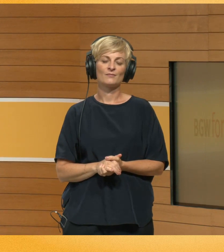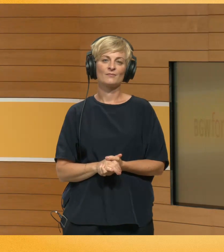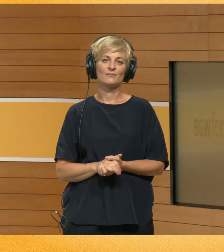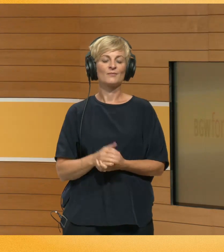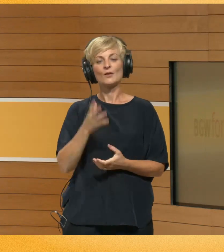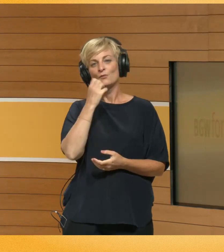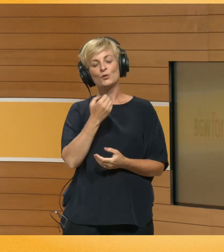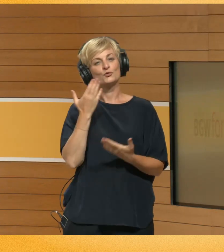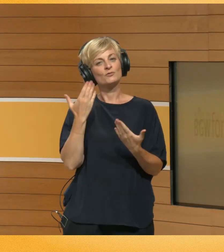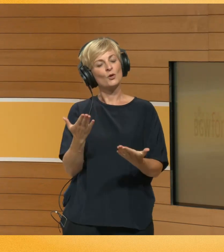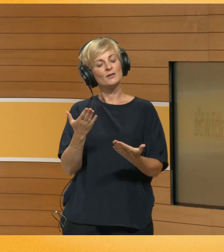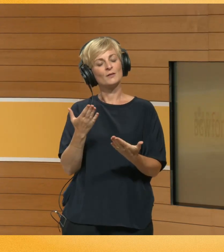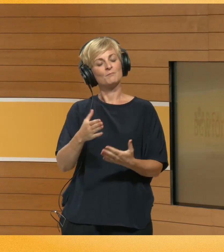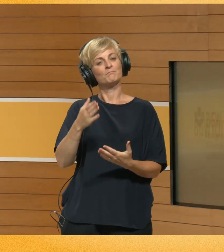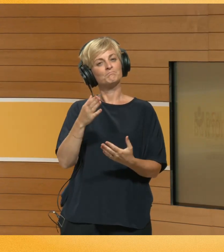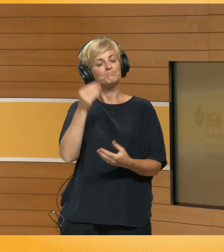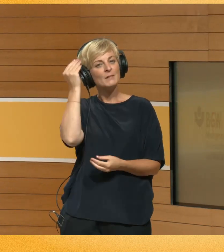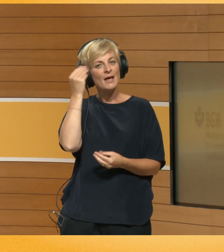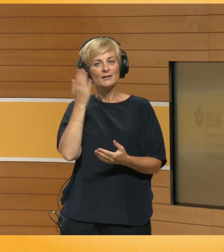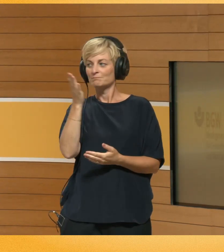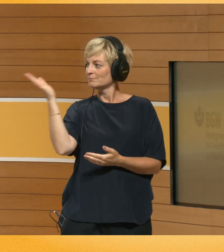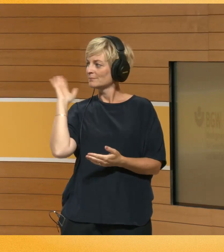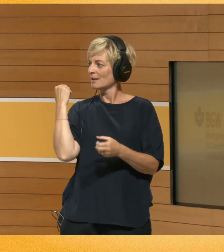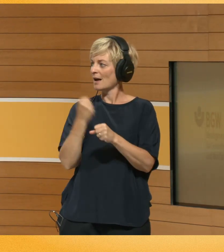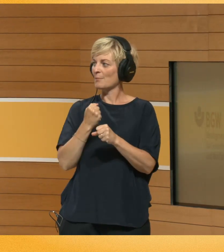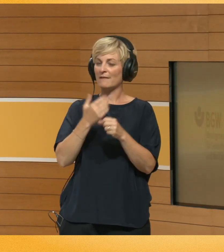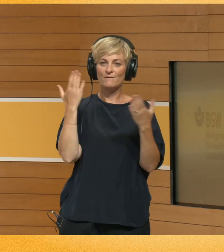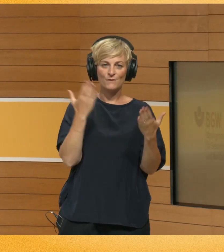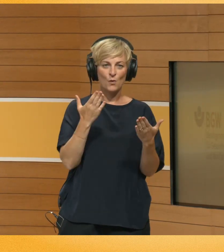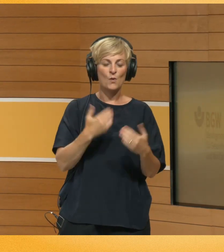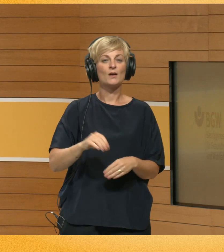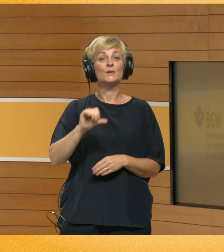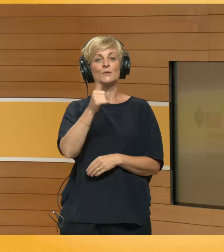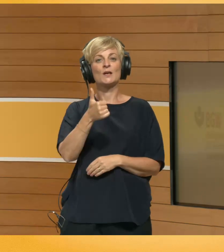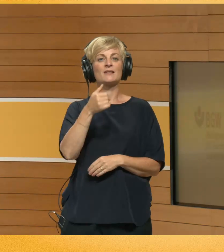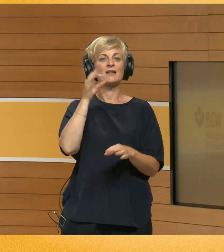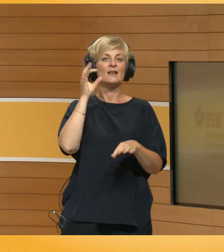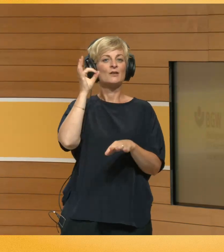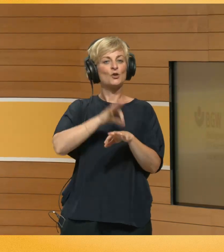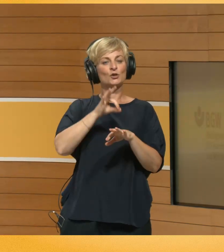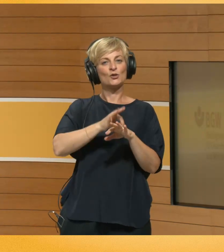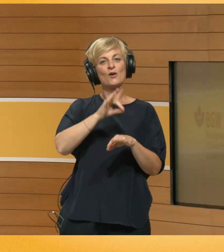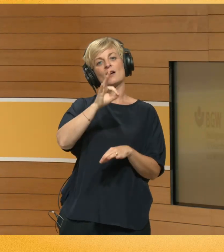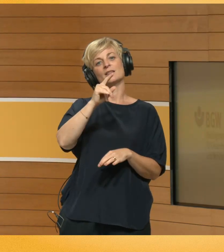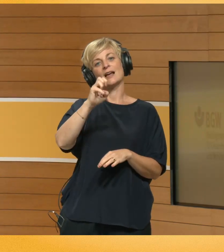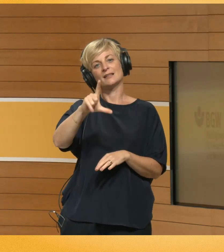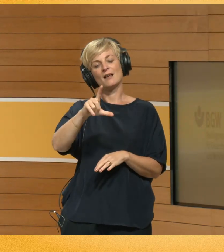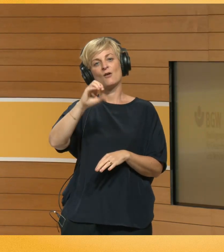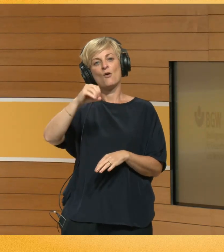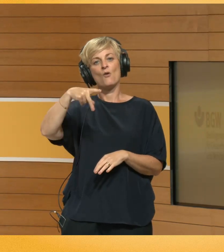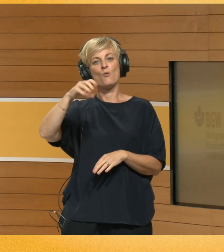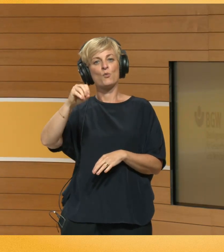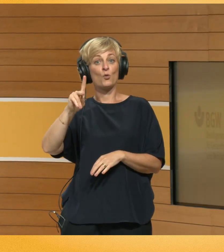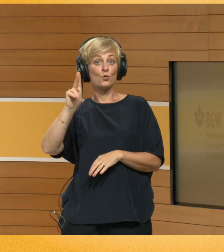us. And Dr. Daniel Opoku has come from Ghana yesterday, so I think you might be the longest journey.